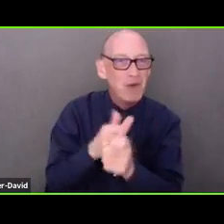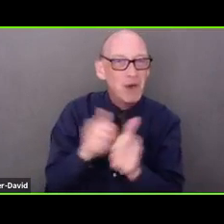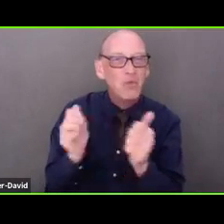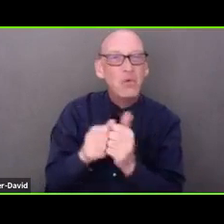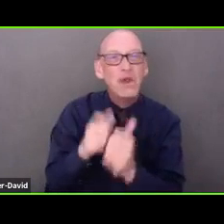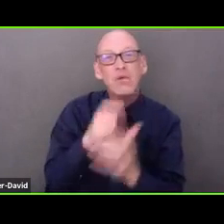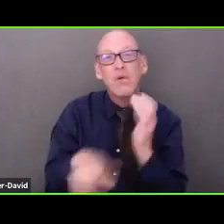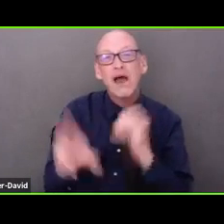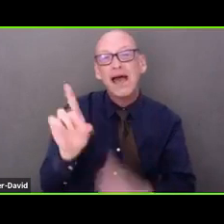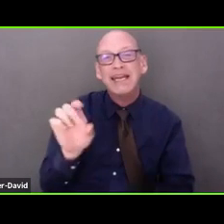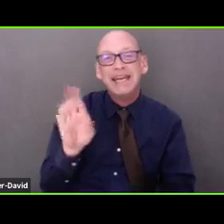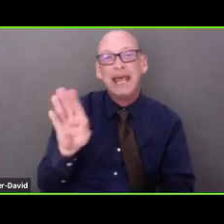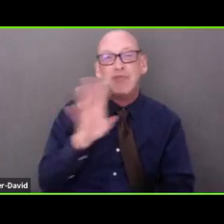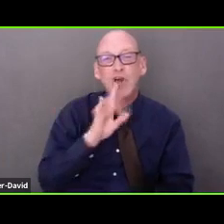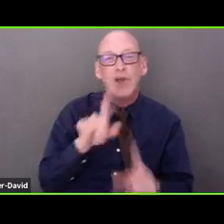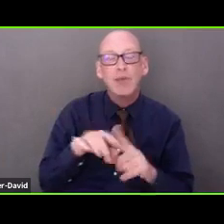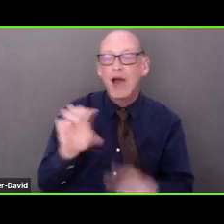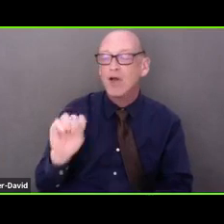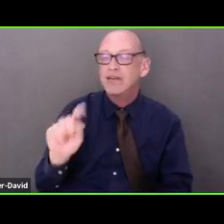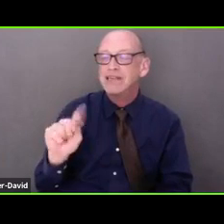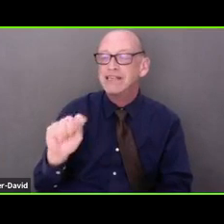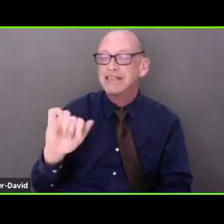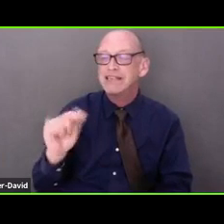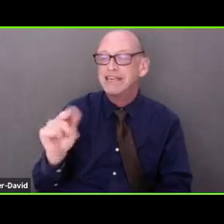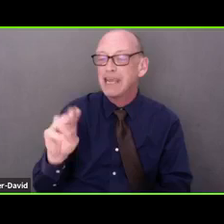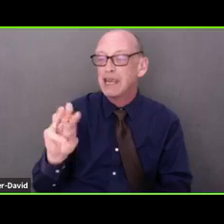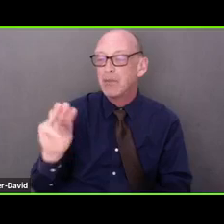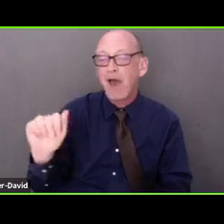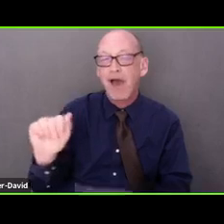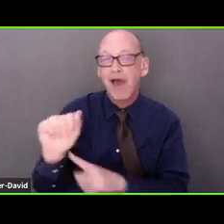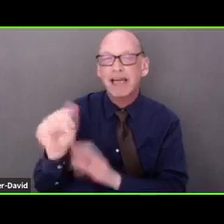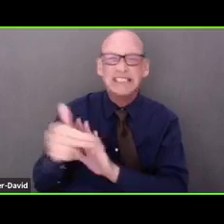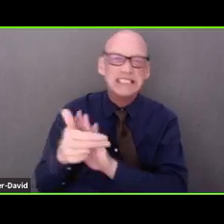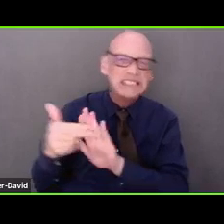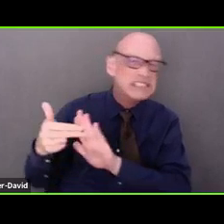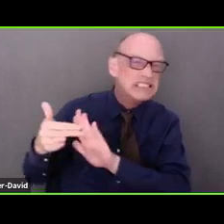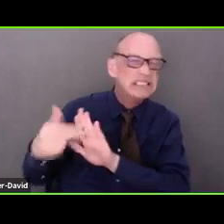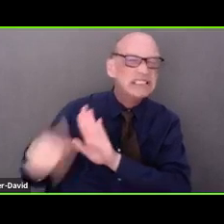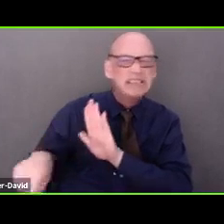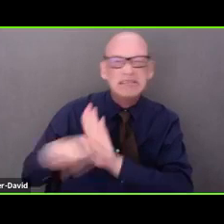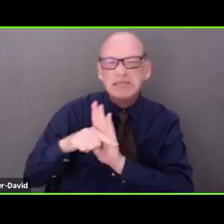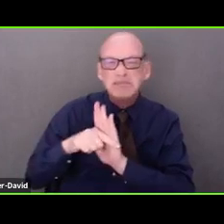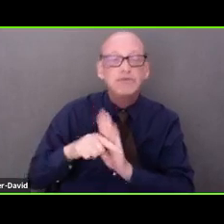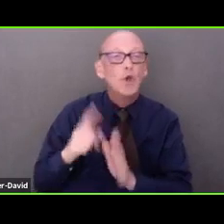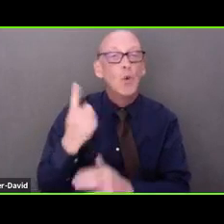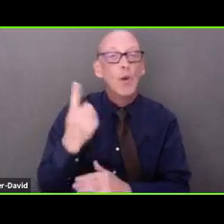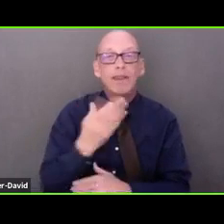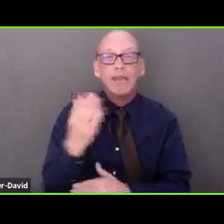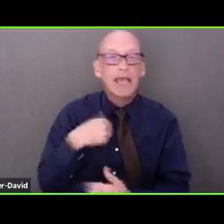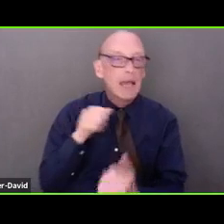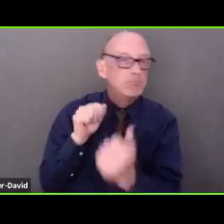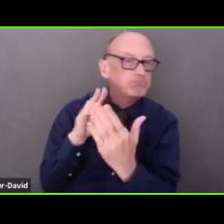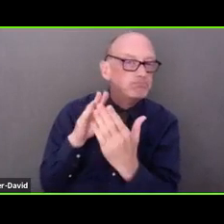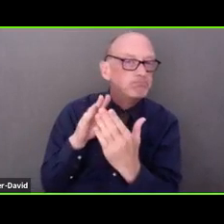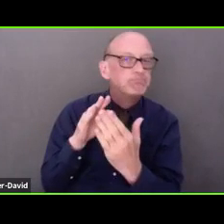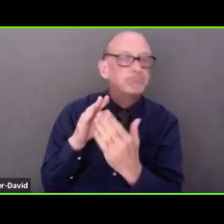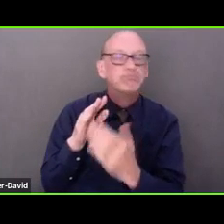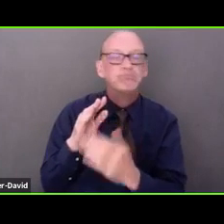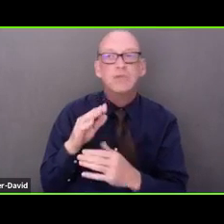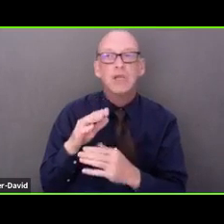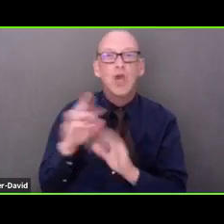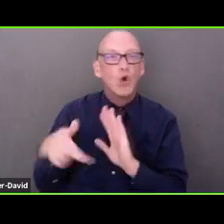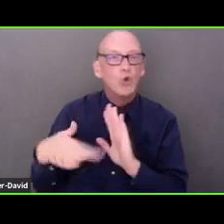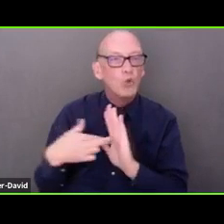about with stigma. One of the big issues that I run into, and all of the mental health providers, is the role of